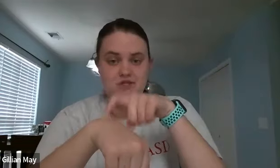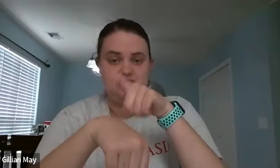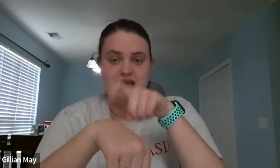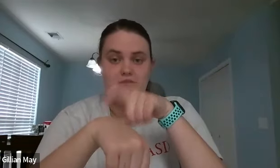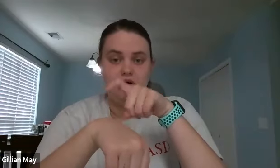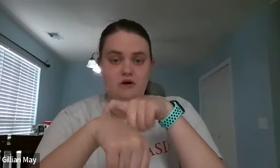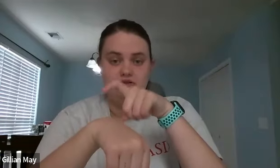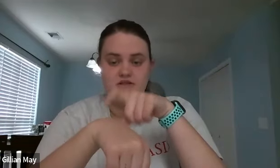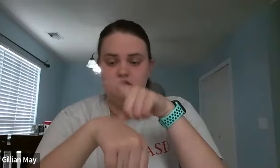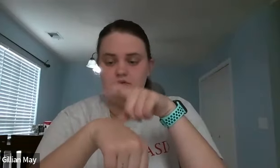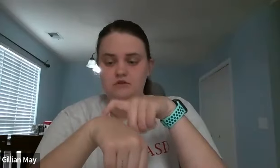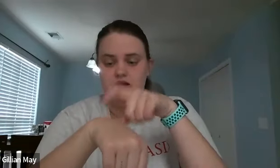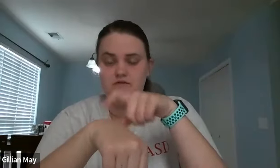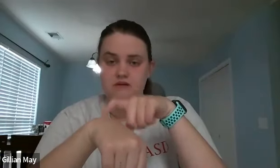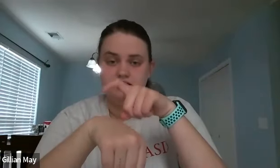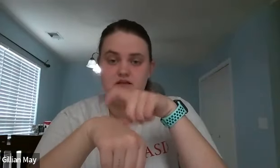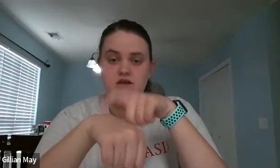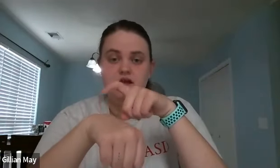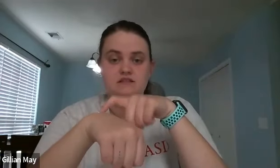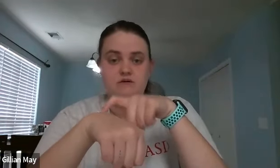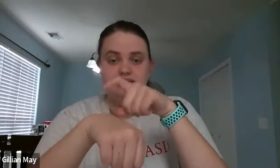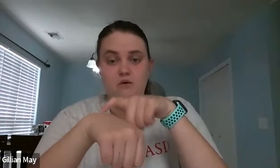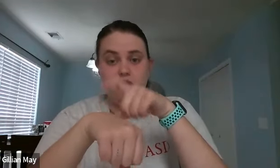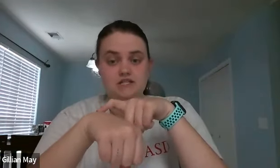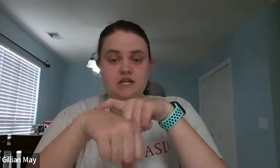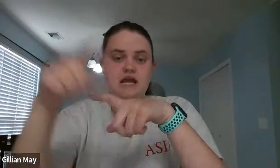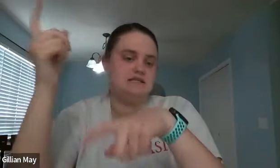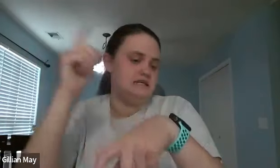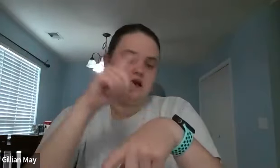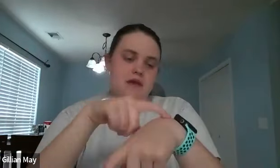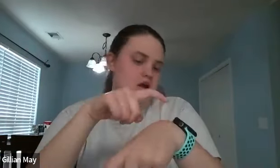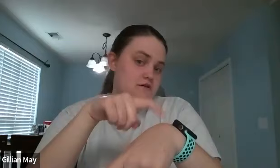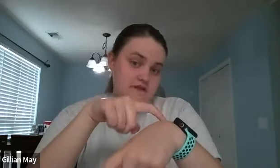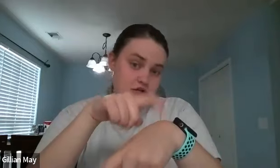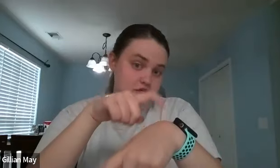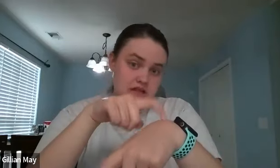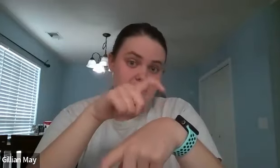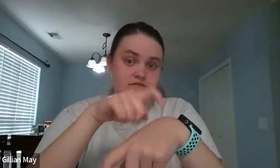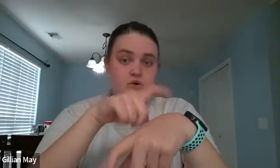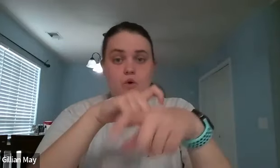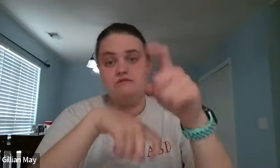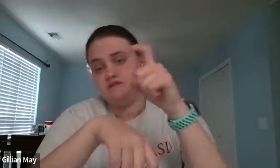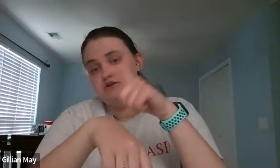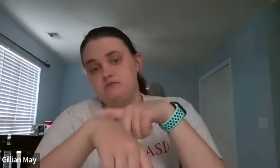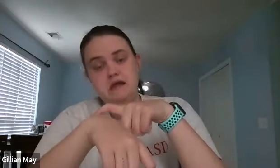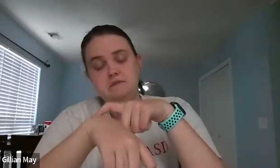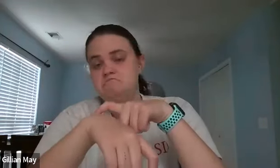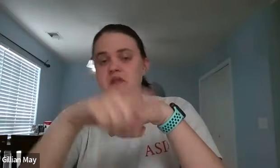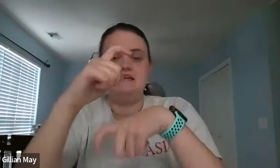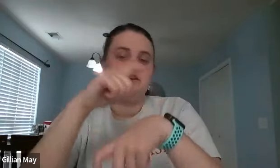just tap on the top of the back of your wrist. So it's like a watch. Does not matter if it's on your left or if it's on your right, as long